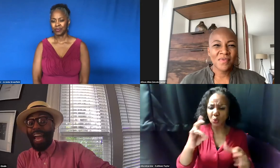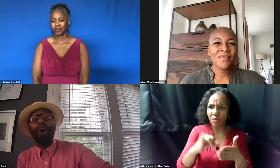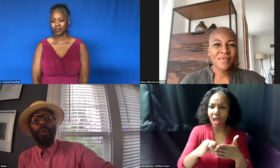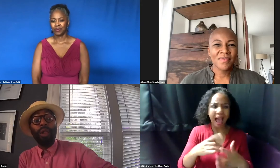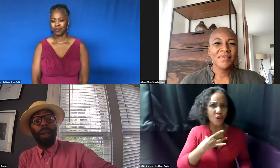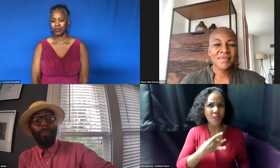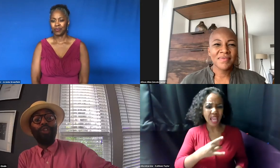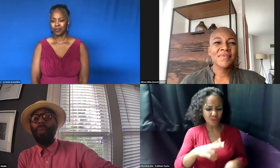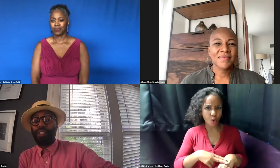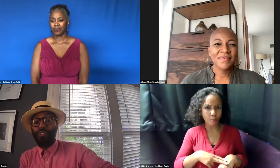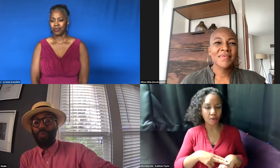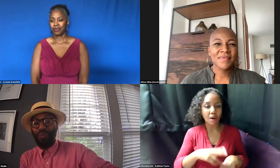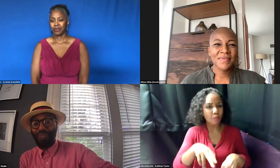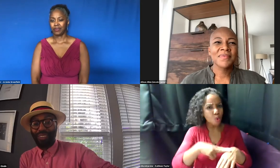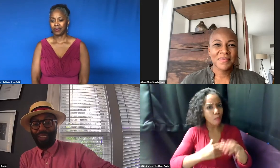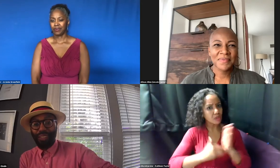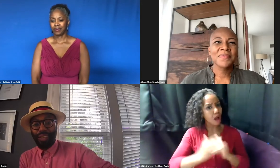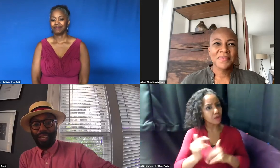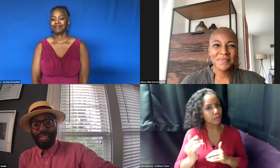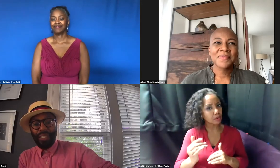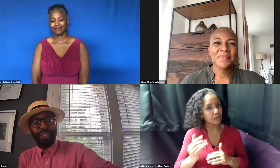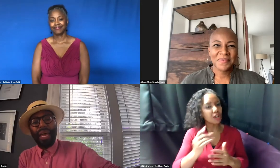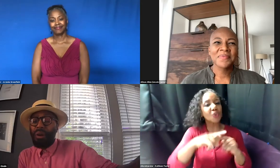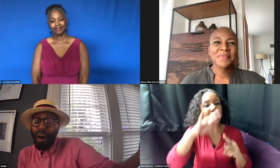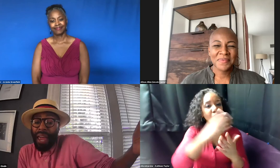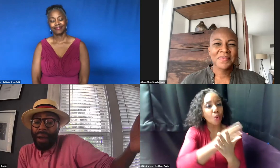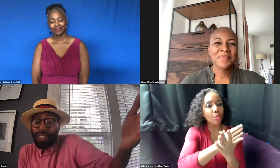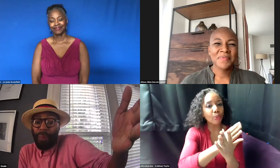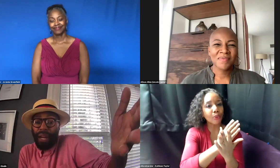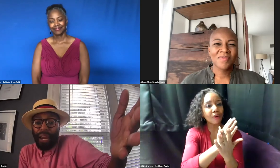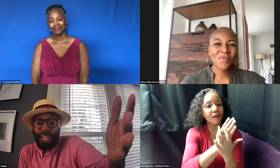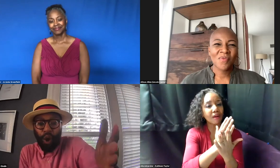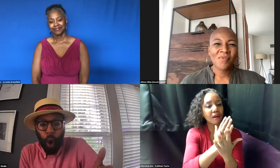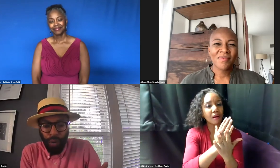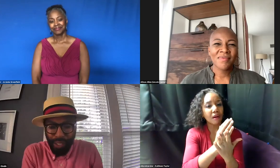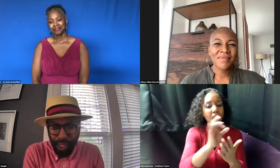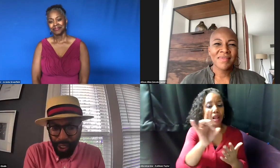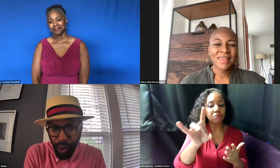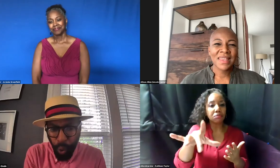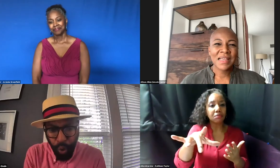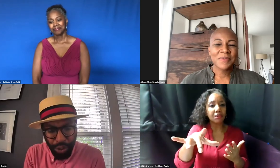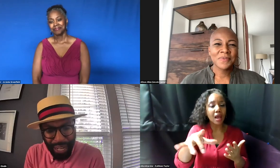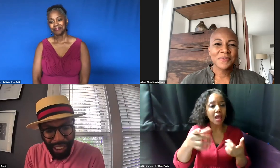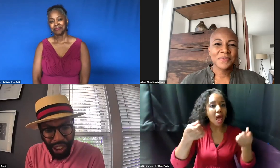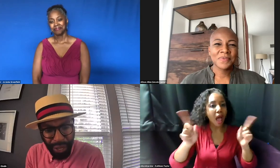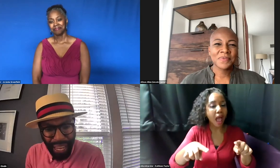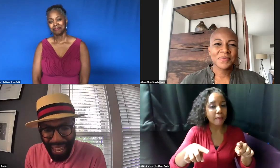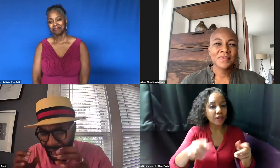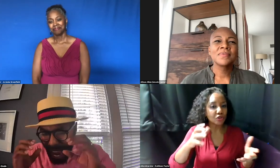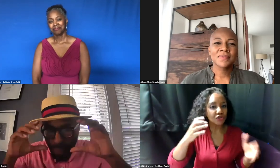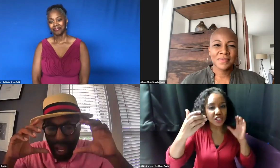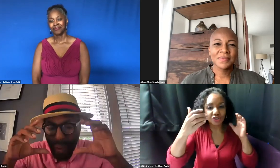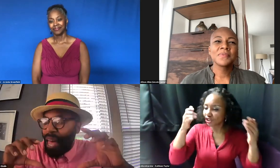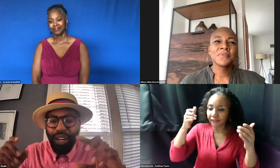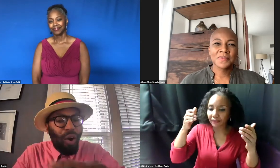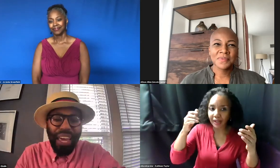don't like normal, but normal is comfortable. Then it's like, all right, I'm just going to put it here. And then all of a sudden, you see that shift and the